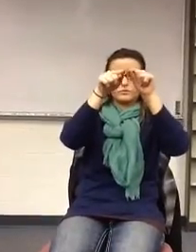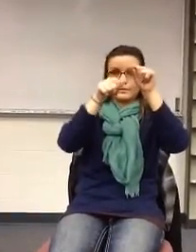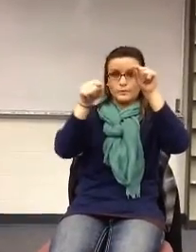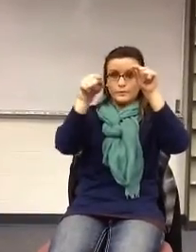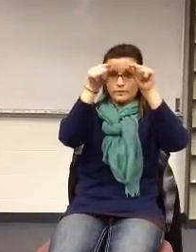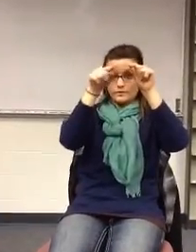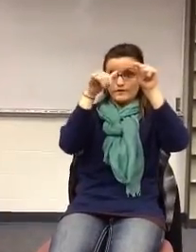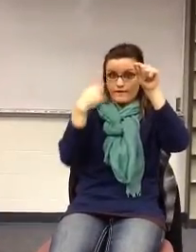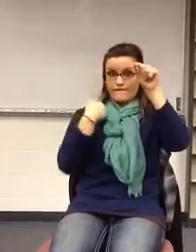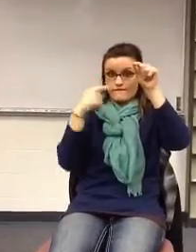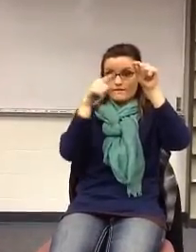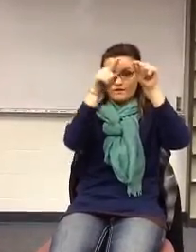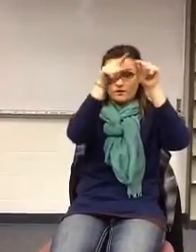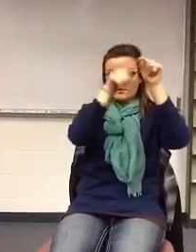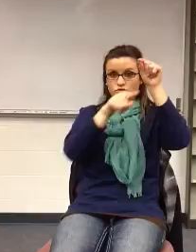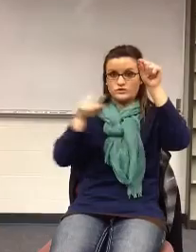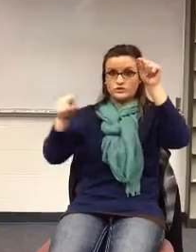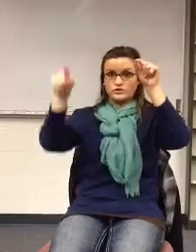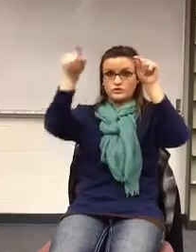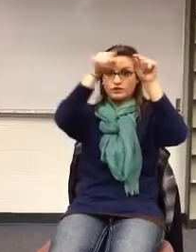is an integer.